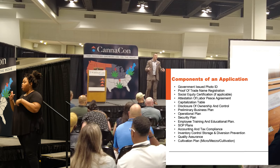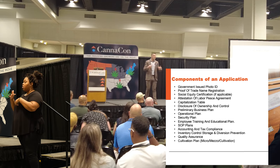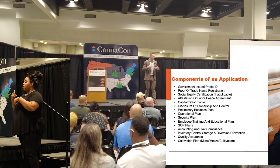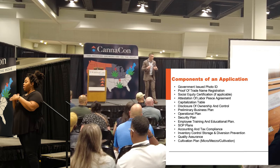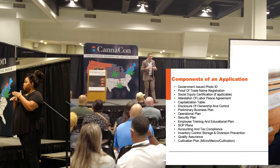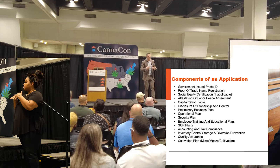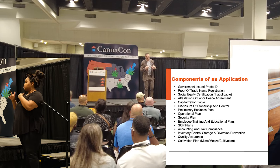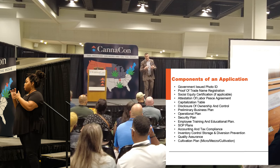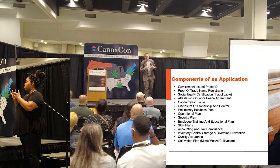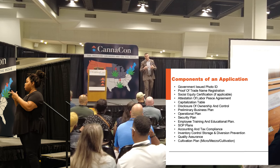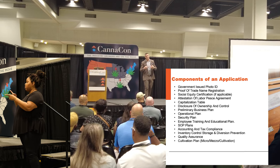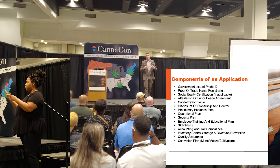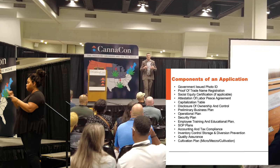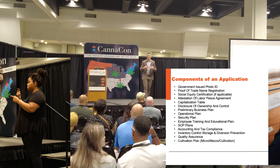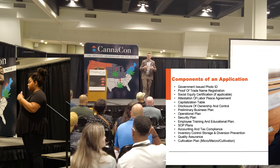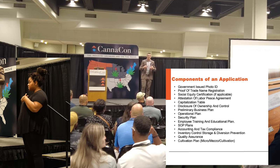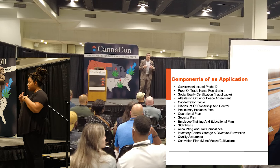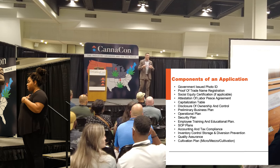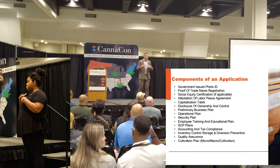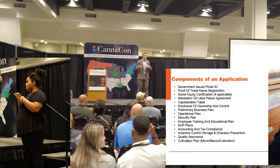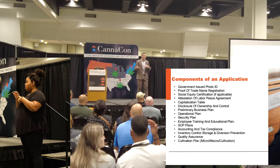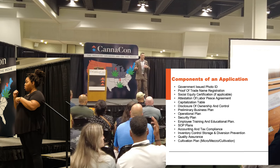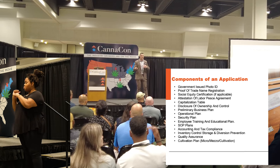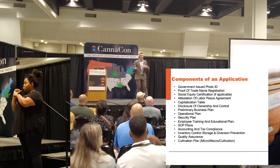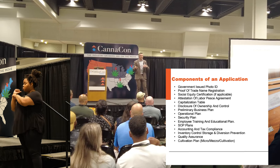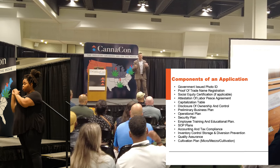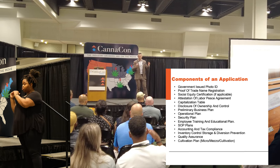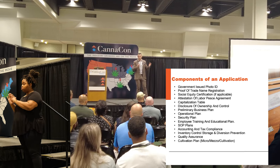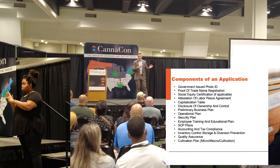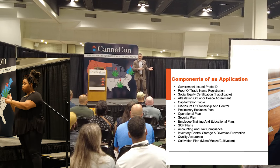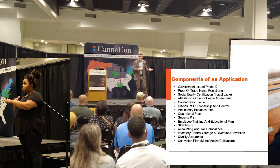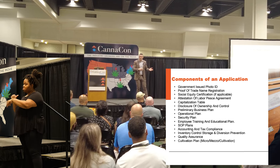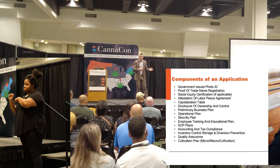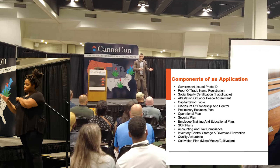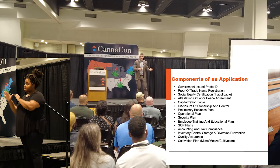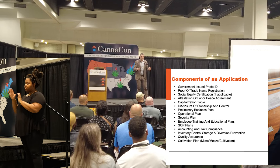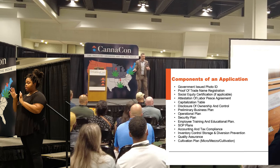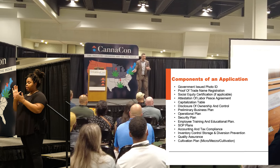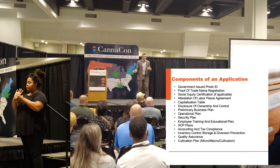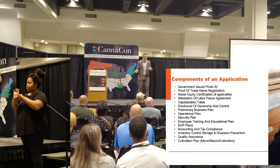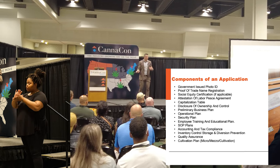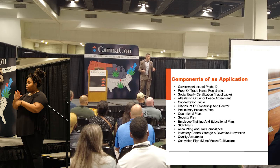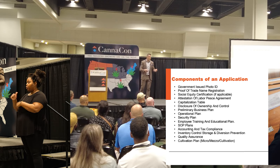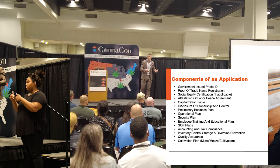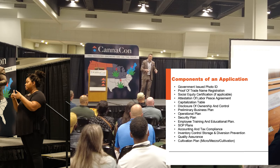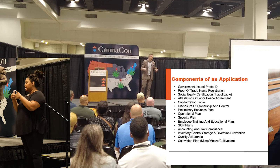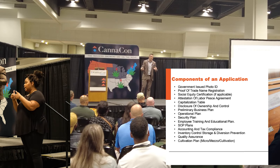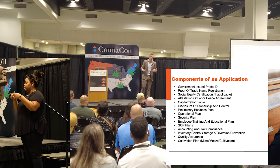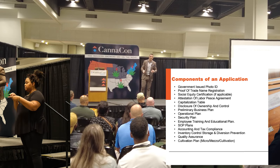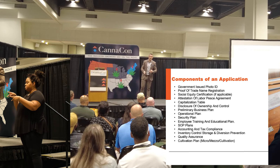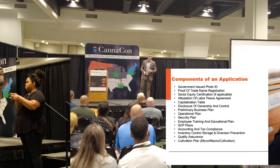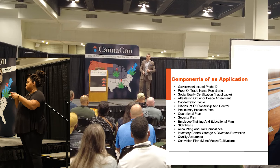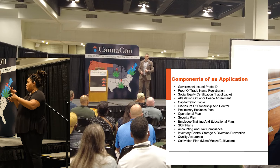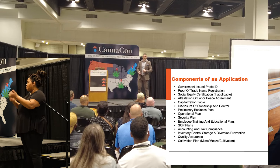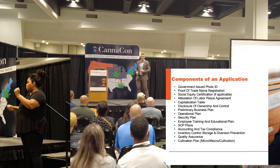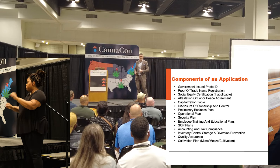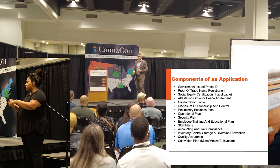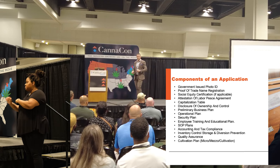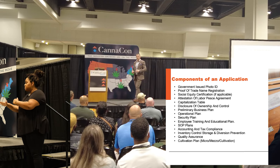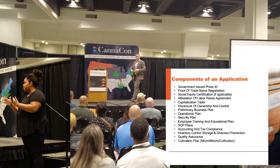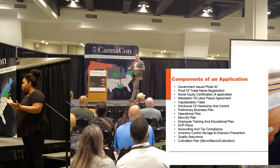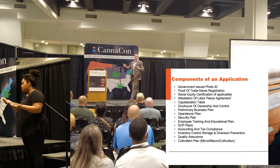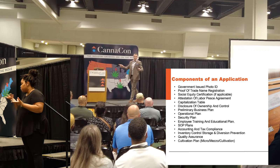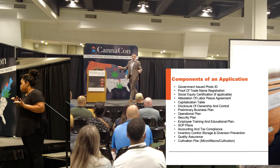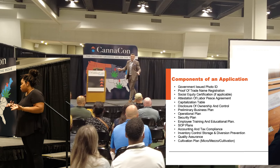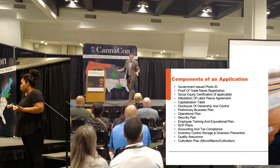come and see me or one of my colleagues who are here, we will send over either the video, the slides, or both. You just let us know what you want. We'll send it over to